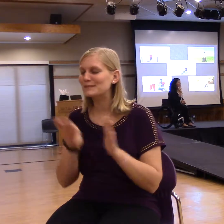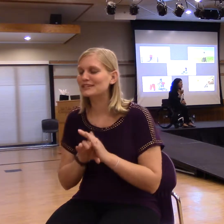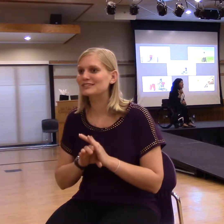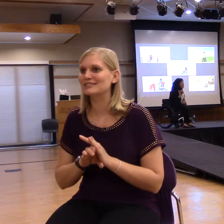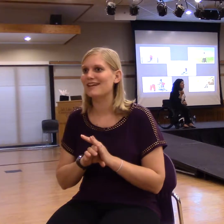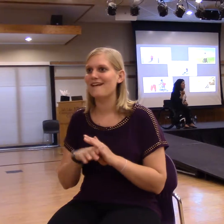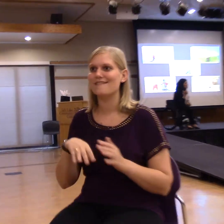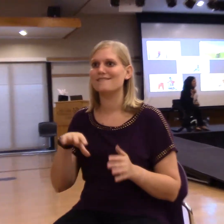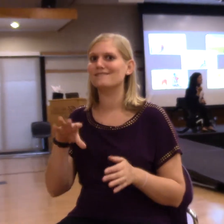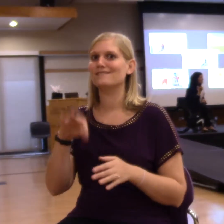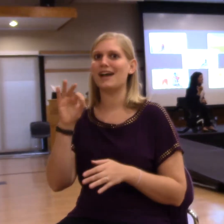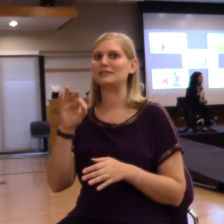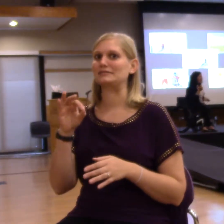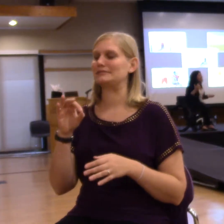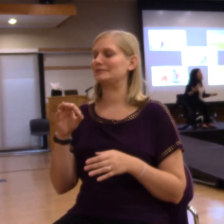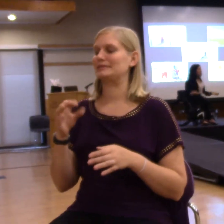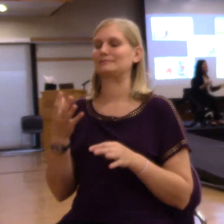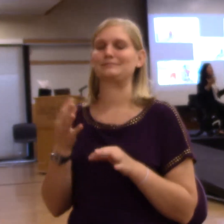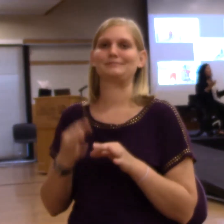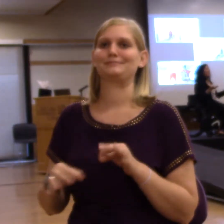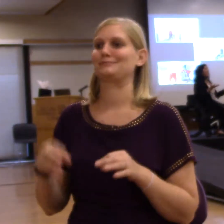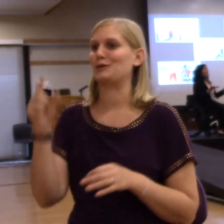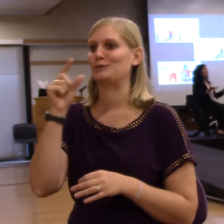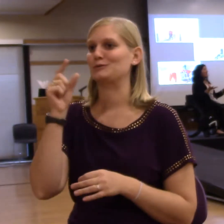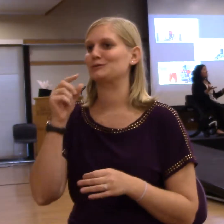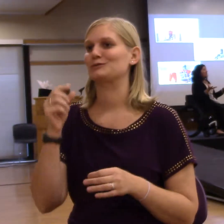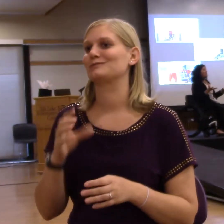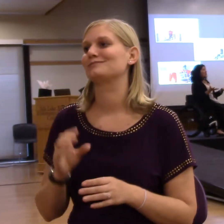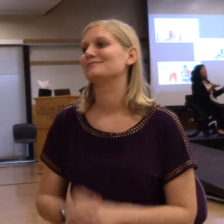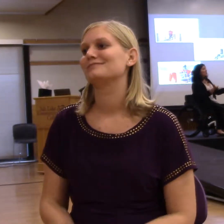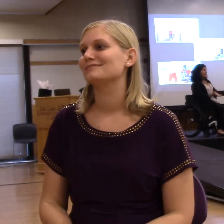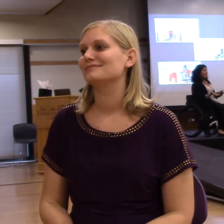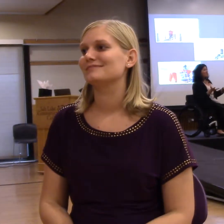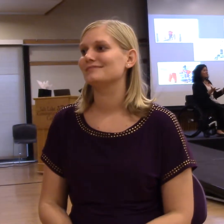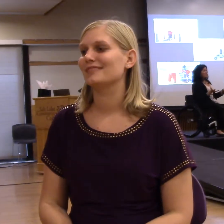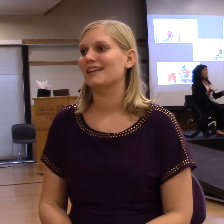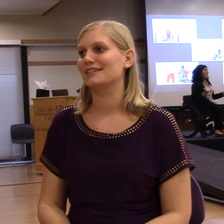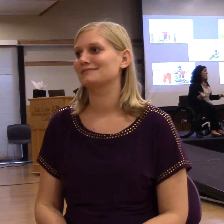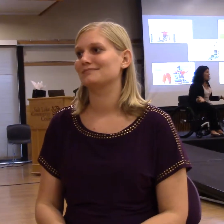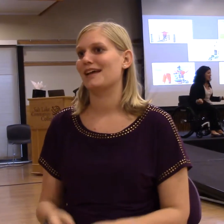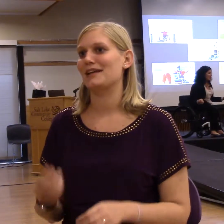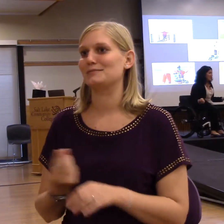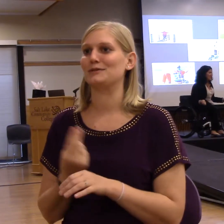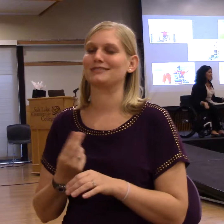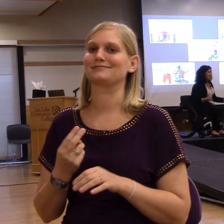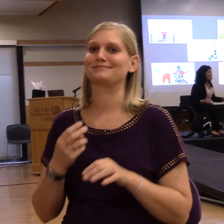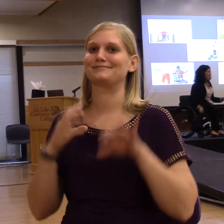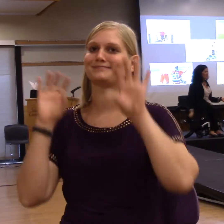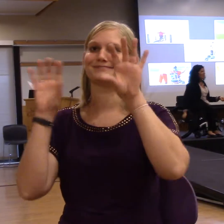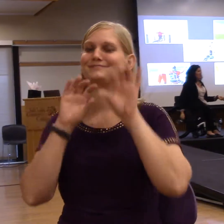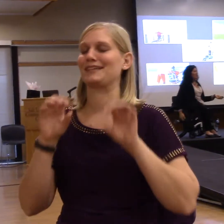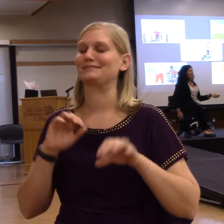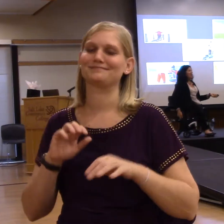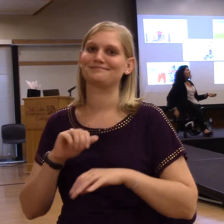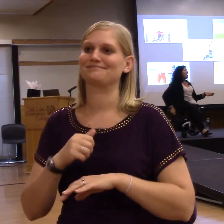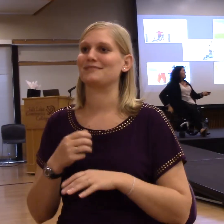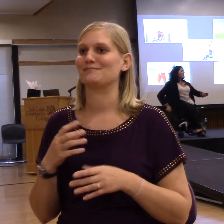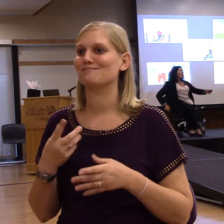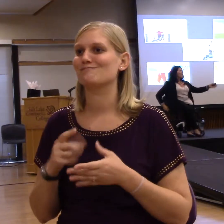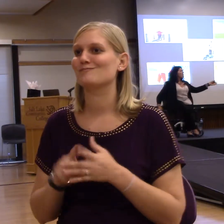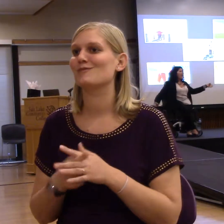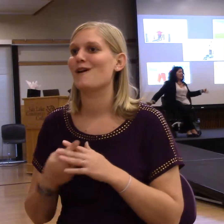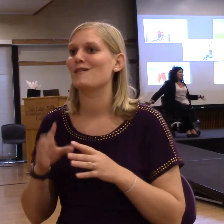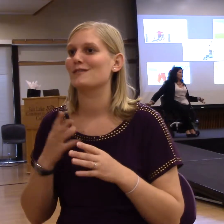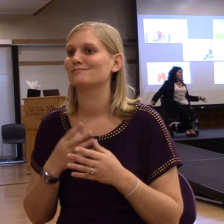with a simple Google search. And of course I'm compiling them to hopefully be compelling, right? To get a conversation going.